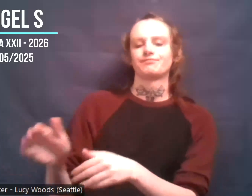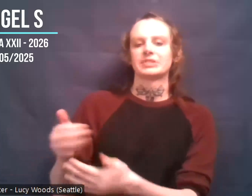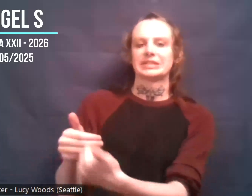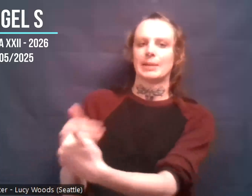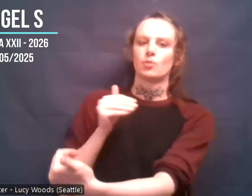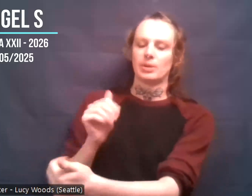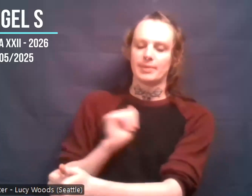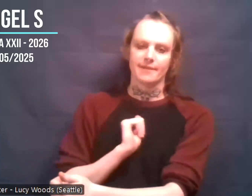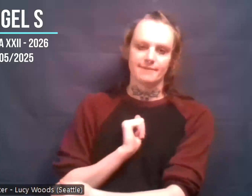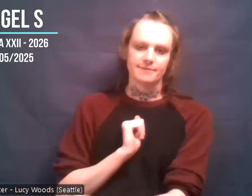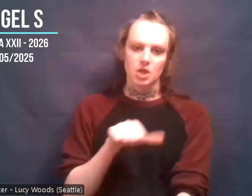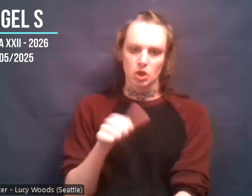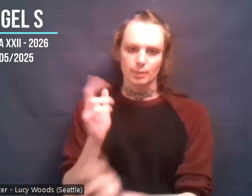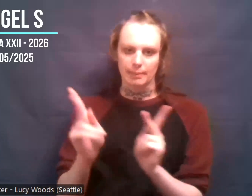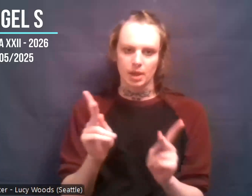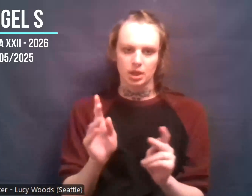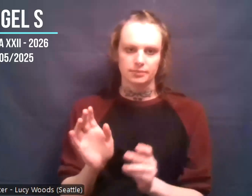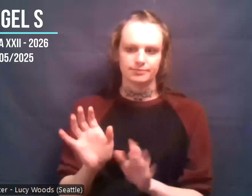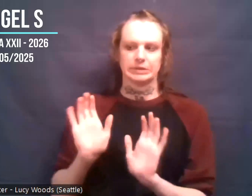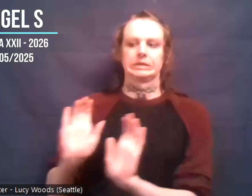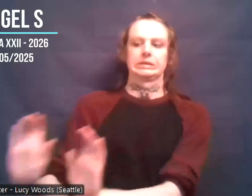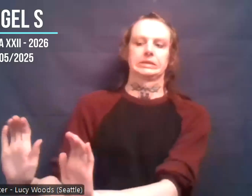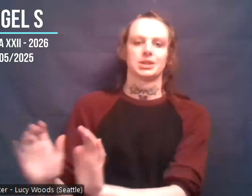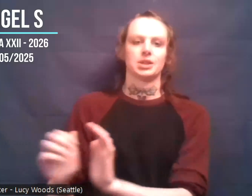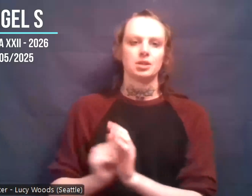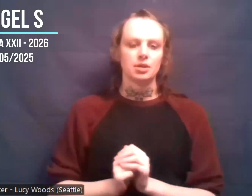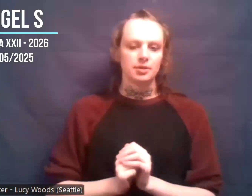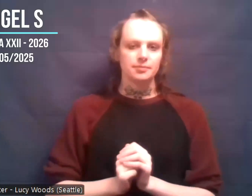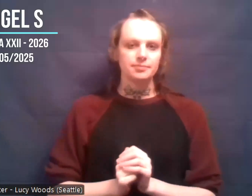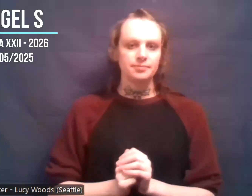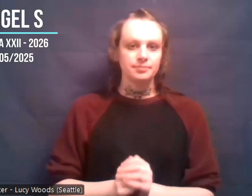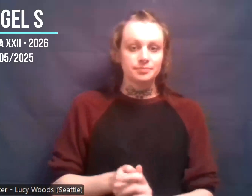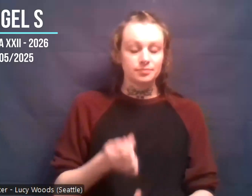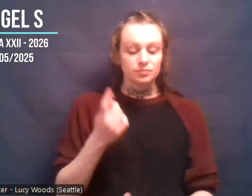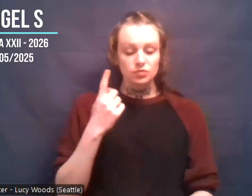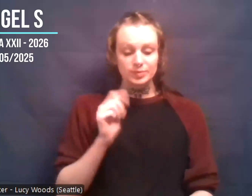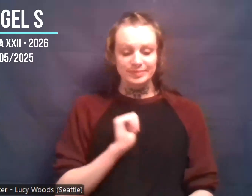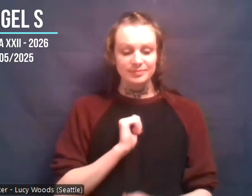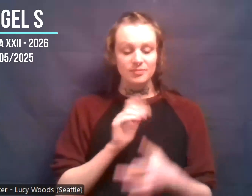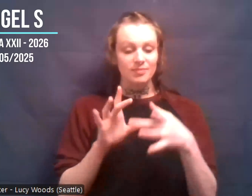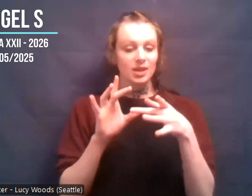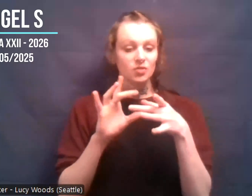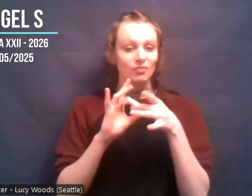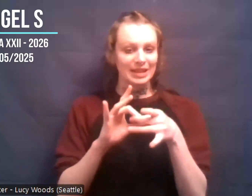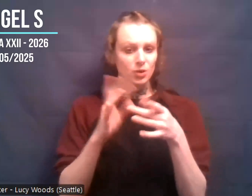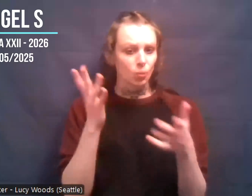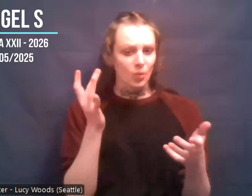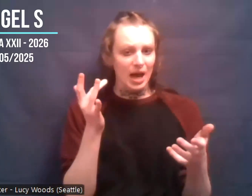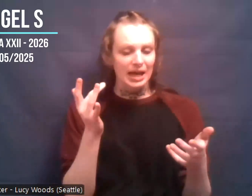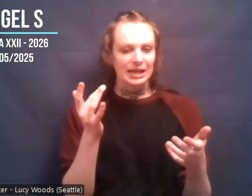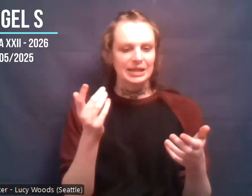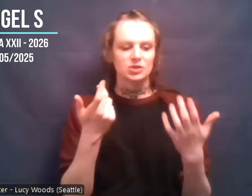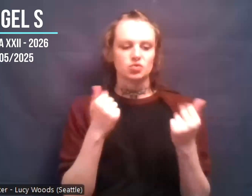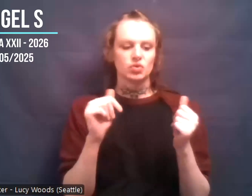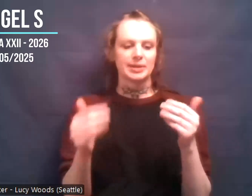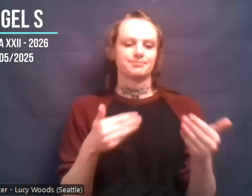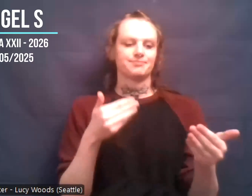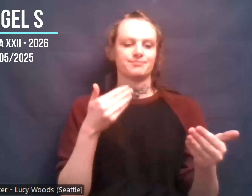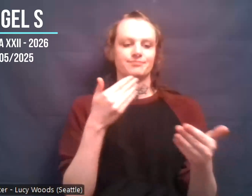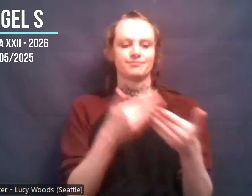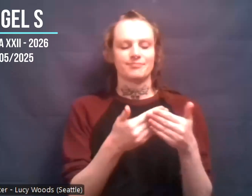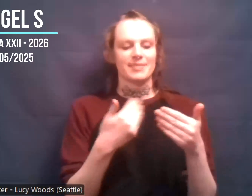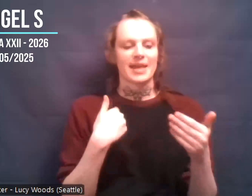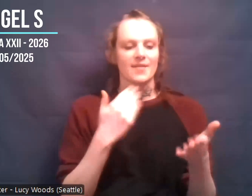Um, Relationships to me were either a means to an end or a distraction. There was